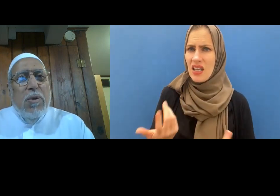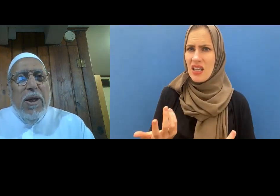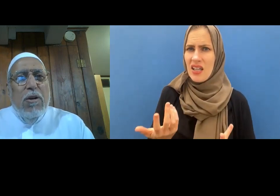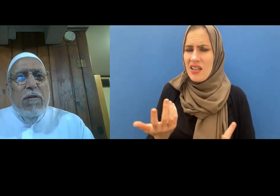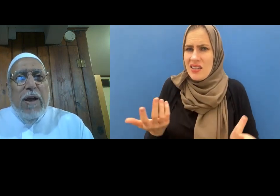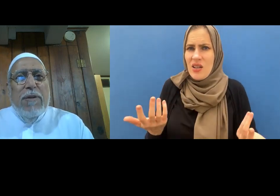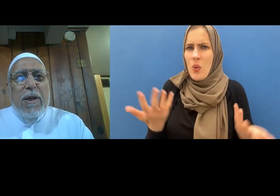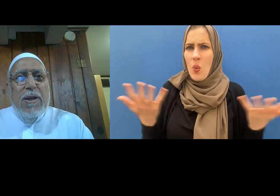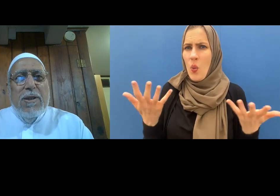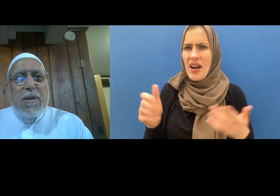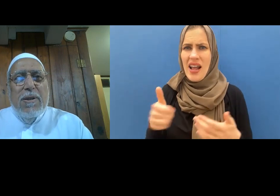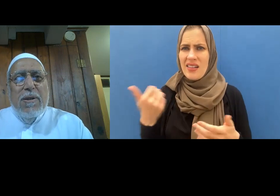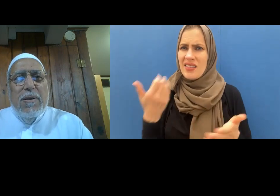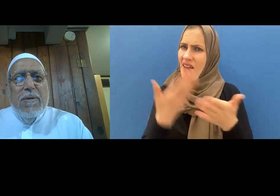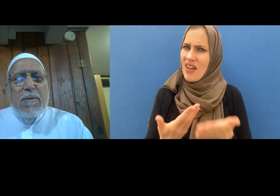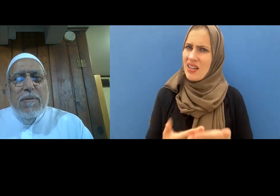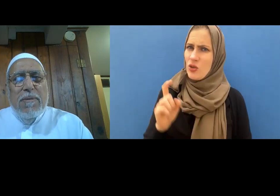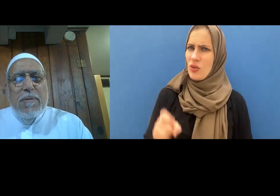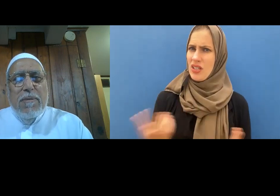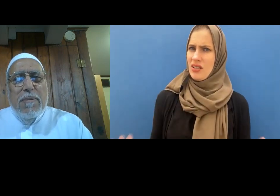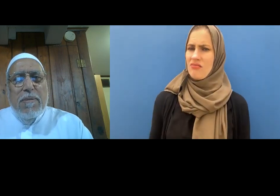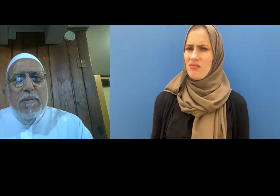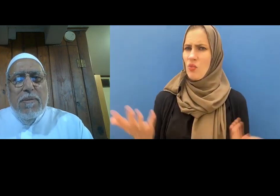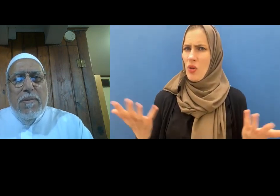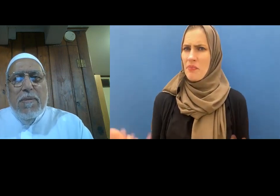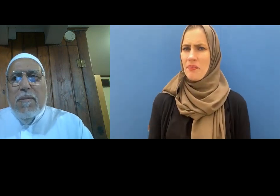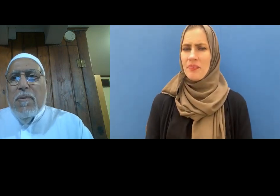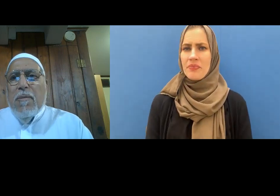do you need of evidence?